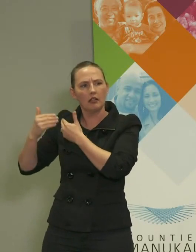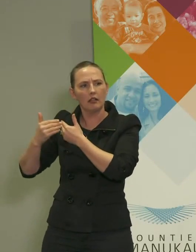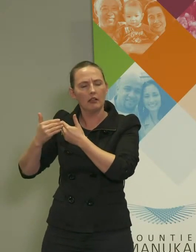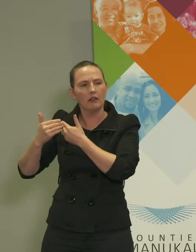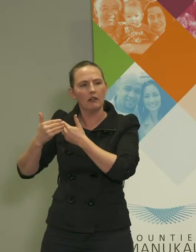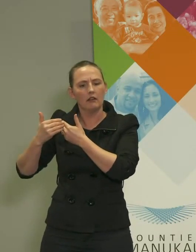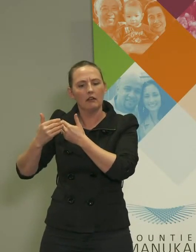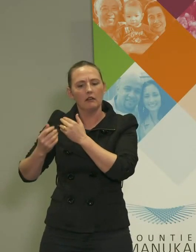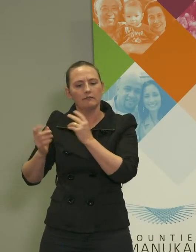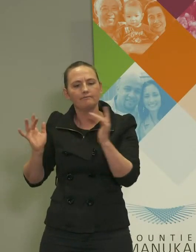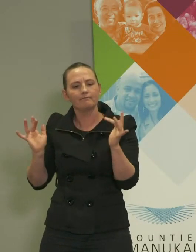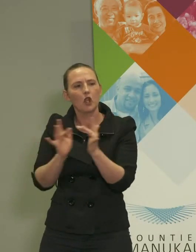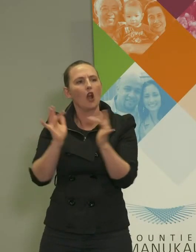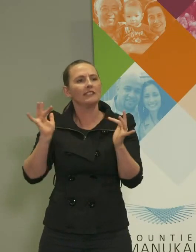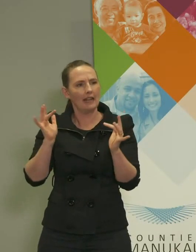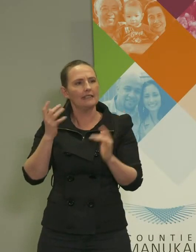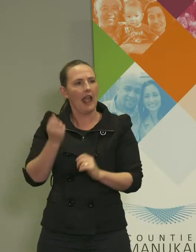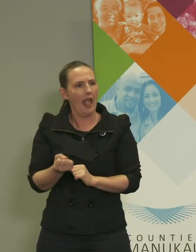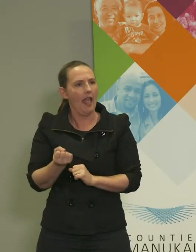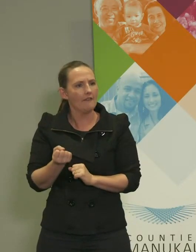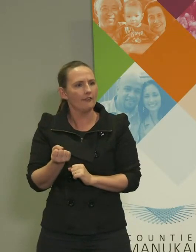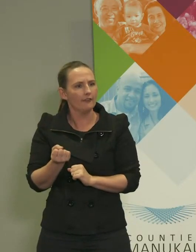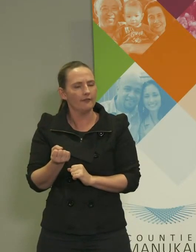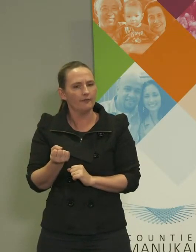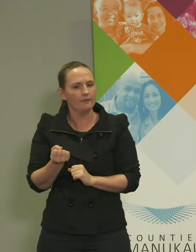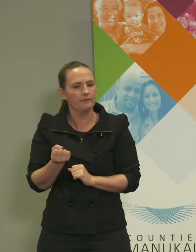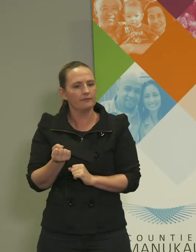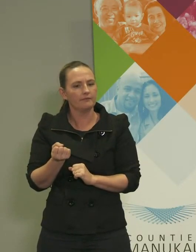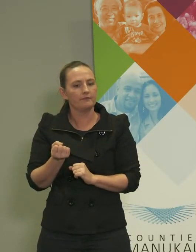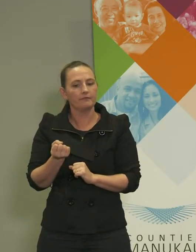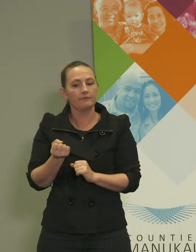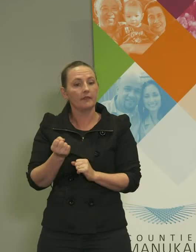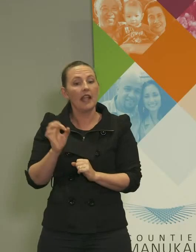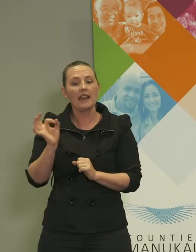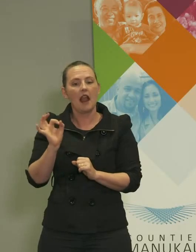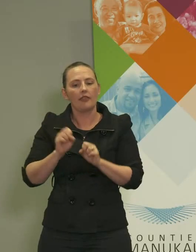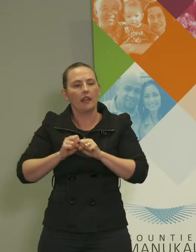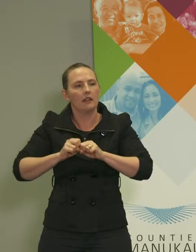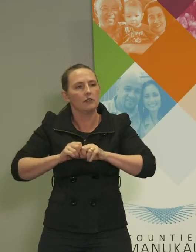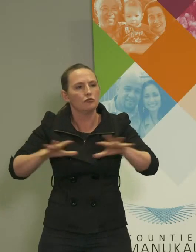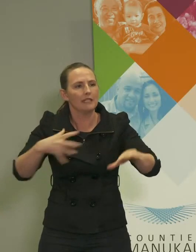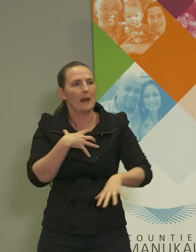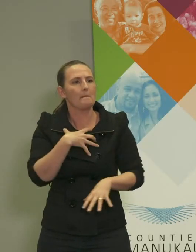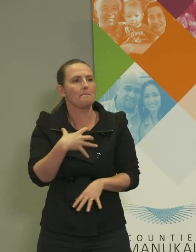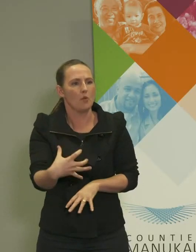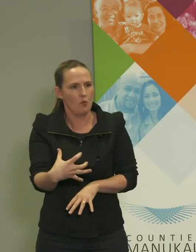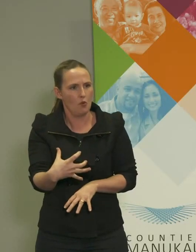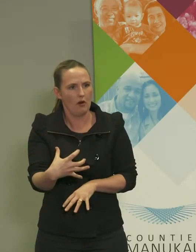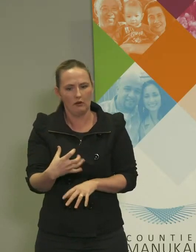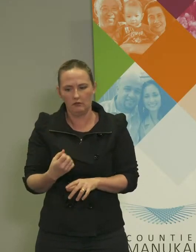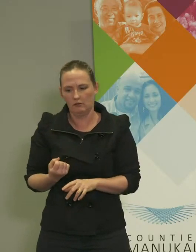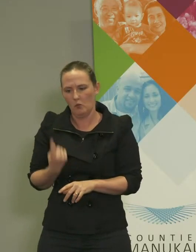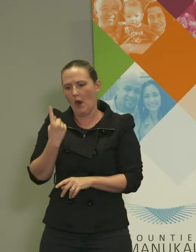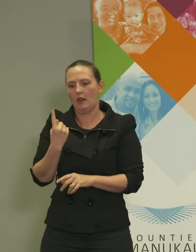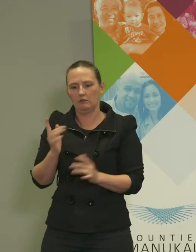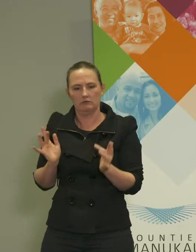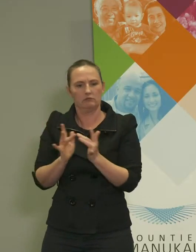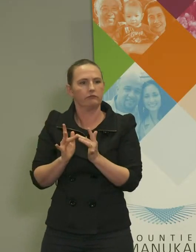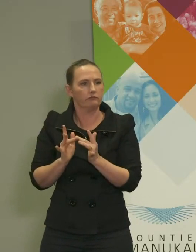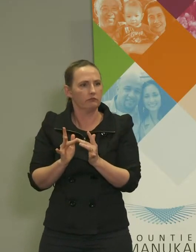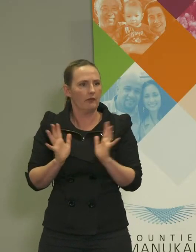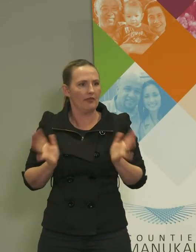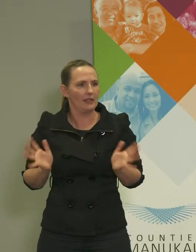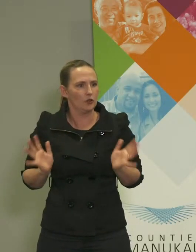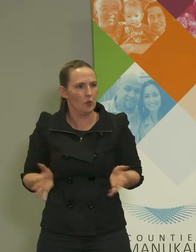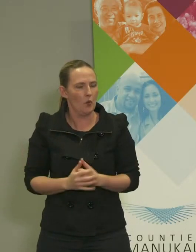exposure. And that there has been no onward spread as a result of that. So